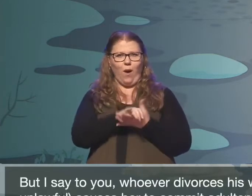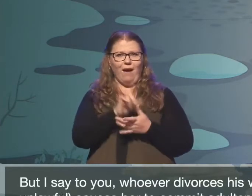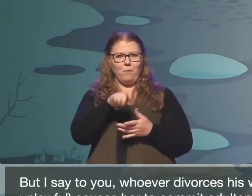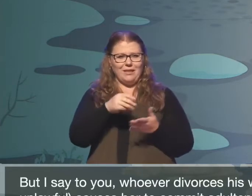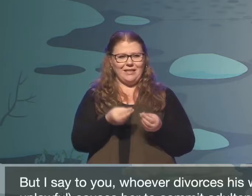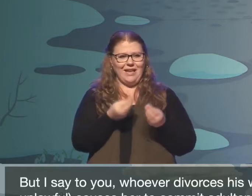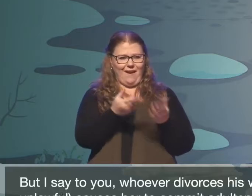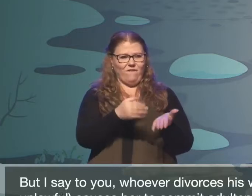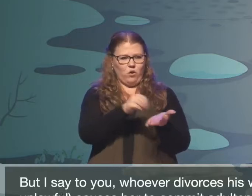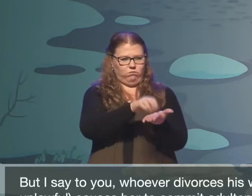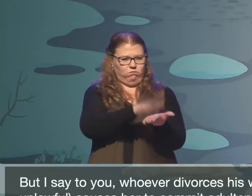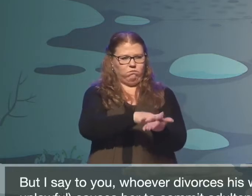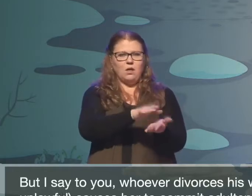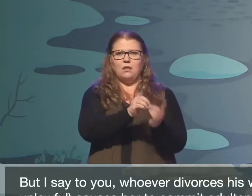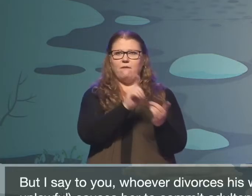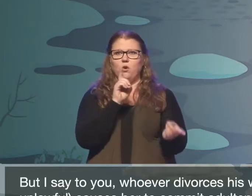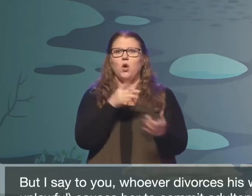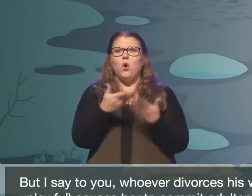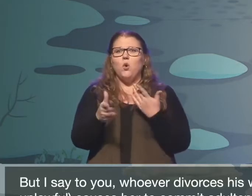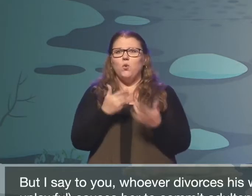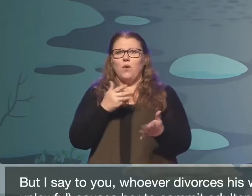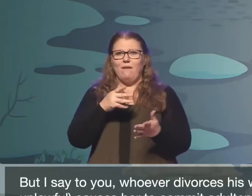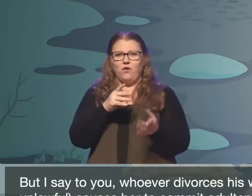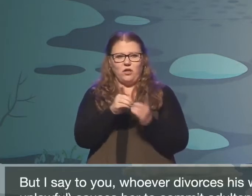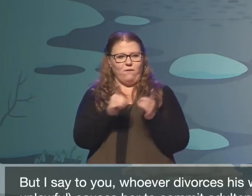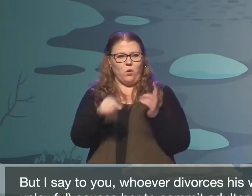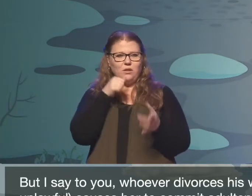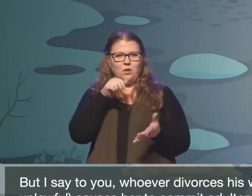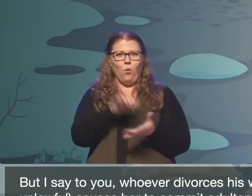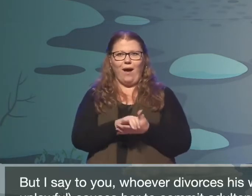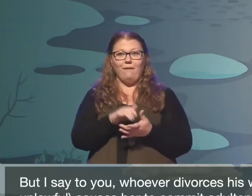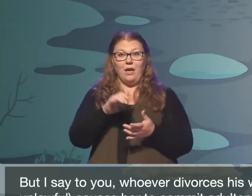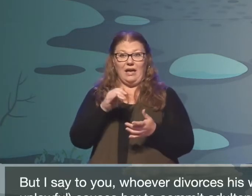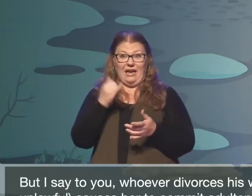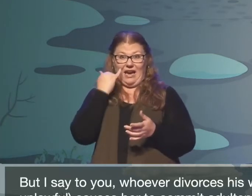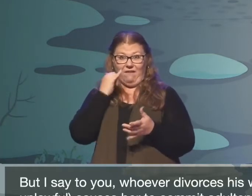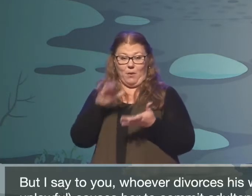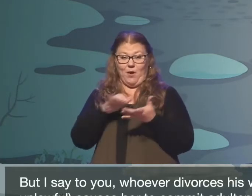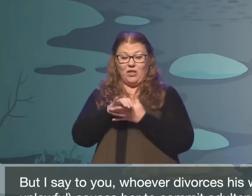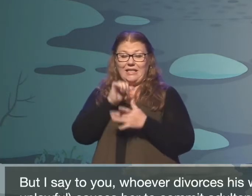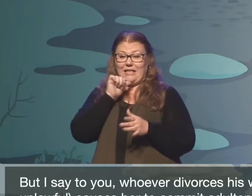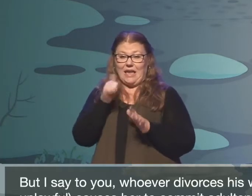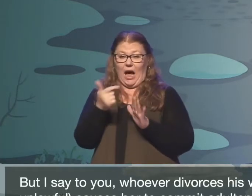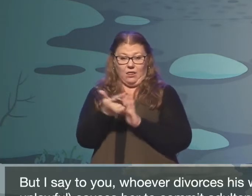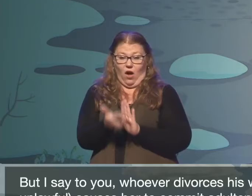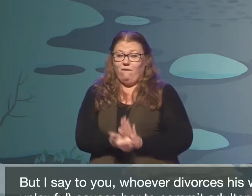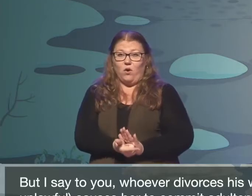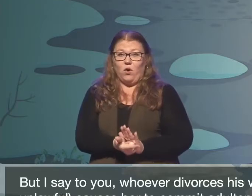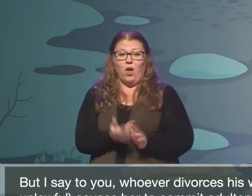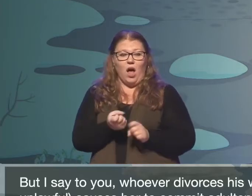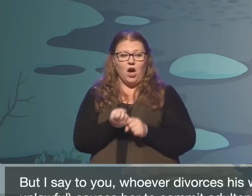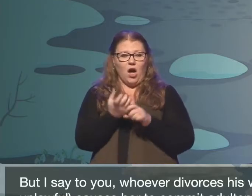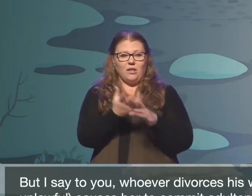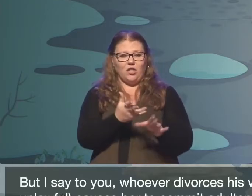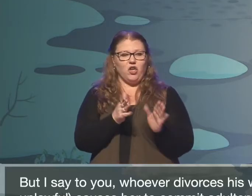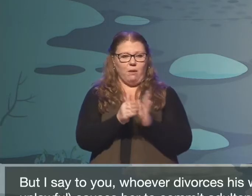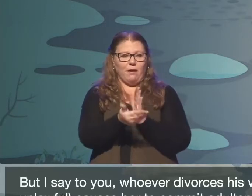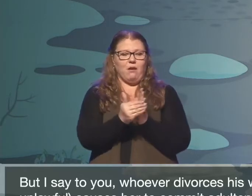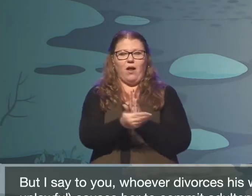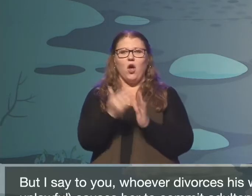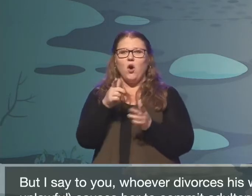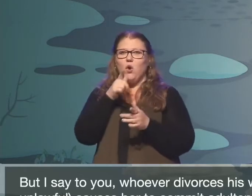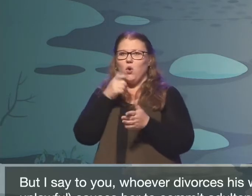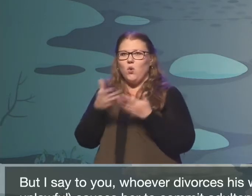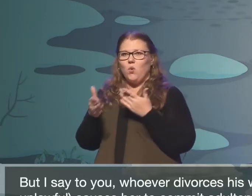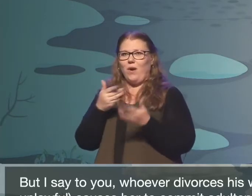I say to you, whoever divorces his wife, unless the marriage is unlawful, causes her to commit adultery. And whoever marries a divorced